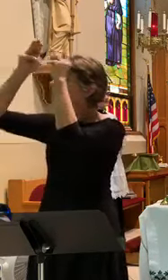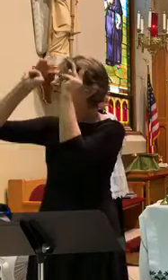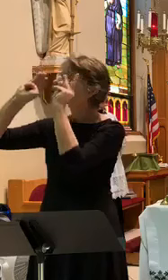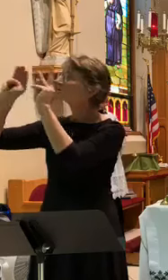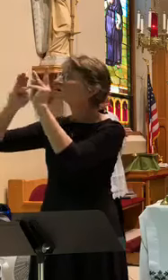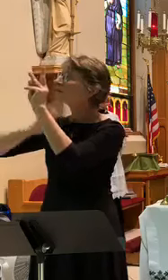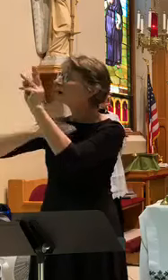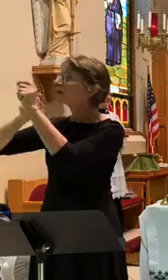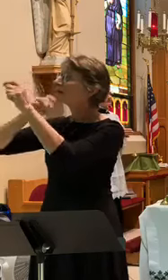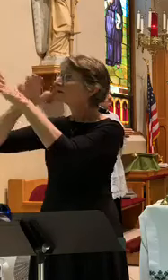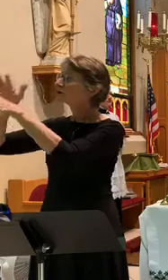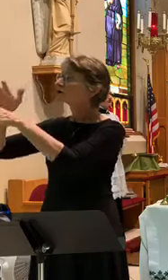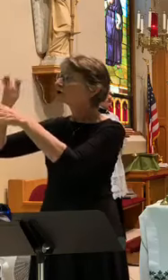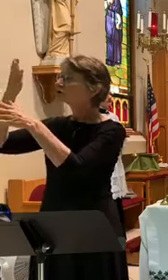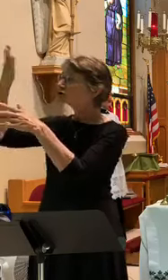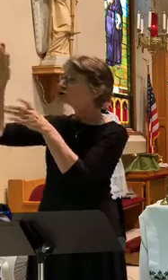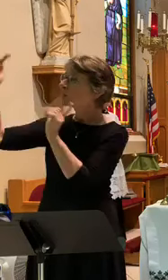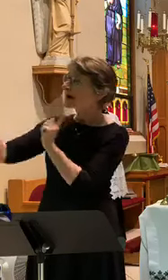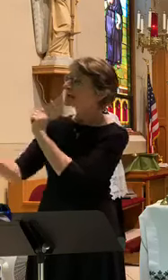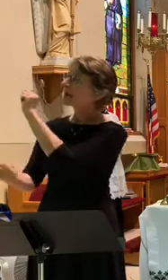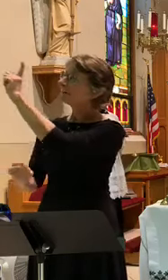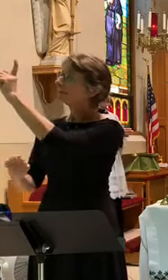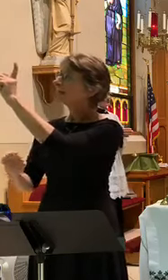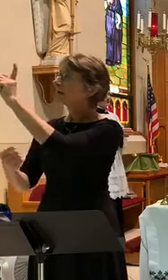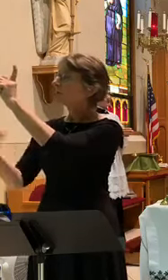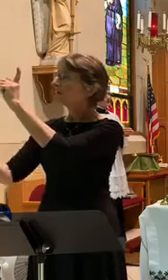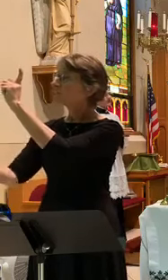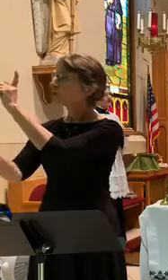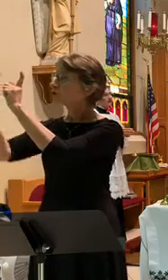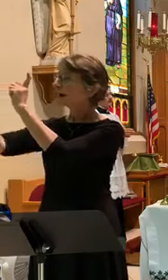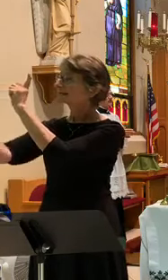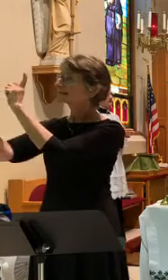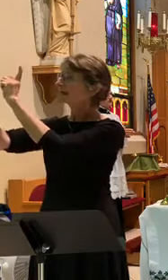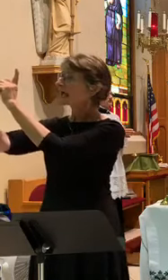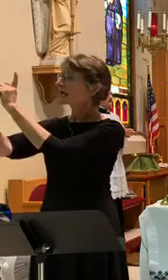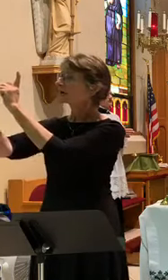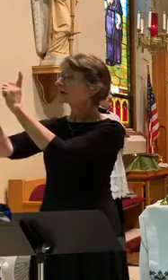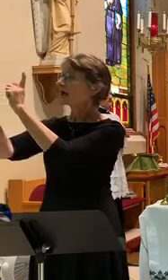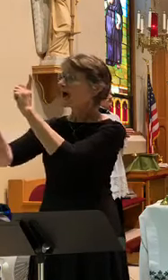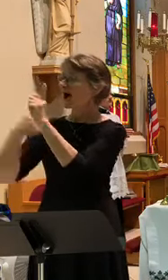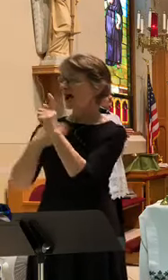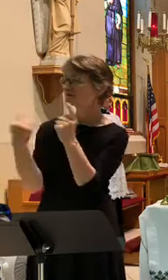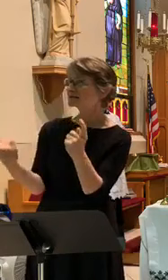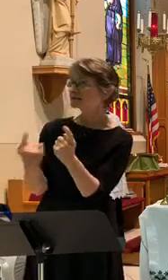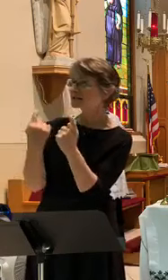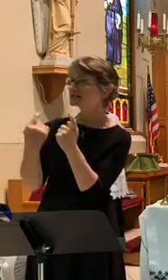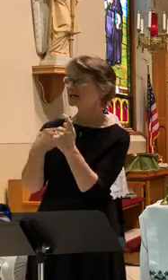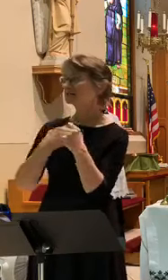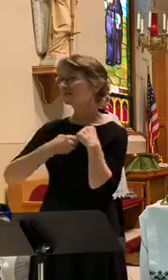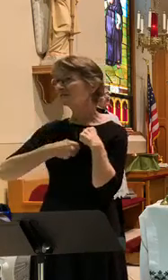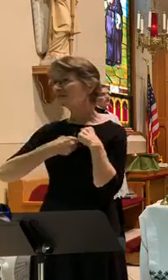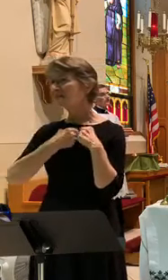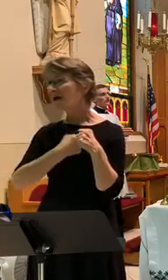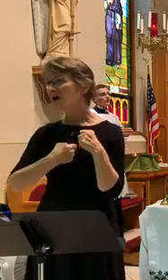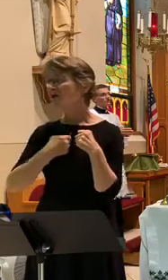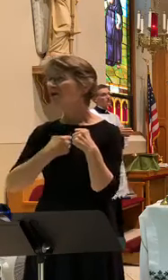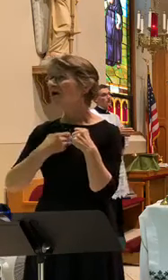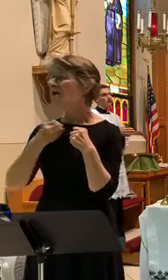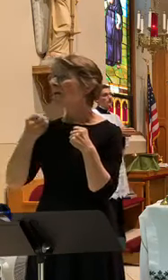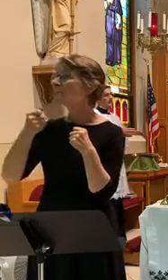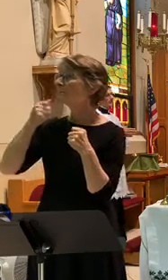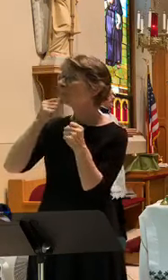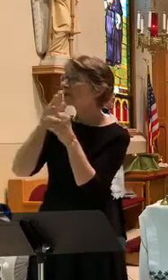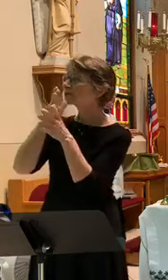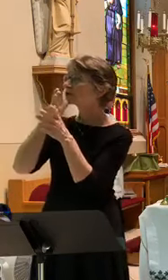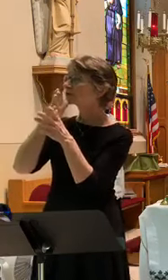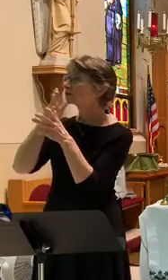of Virgins, my Mother. To you I come, before you I stand, sinful and sorrowful. O Mother of